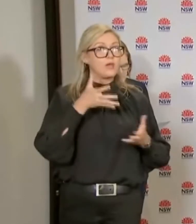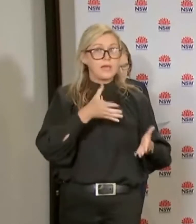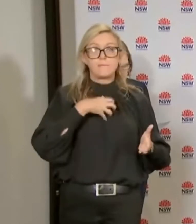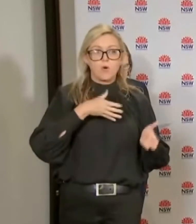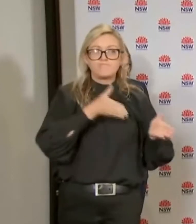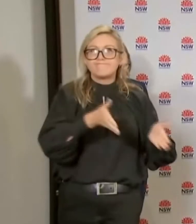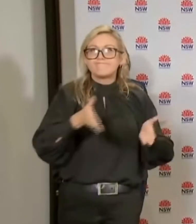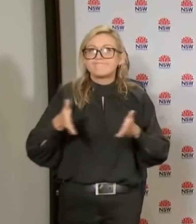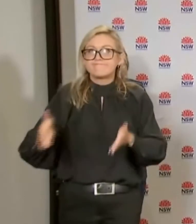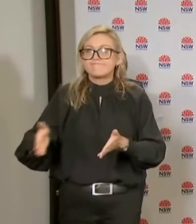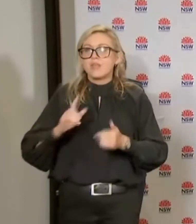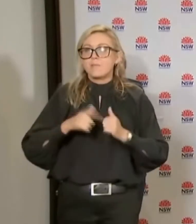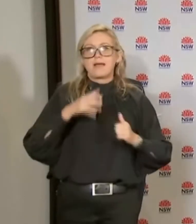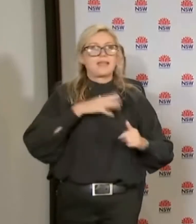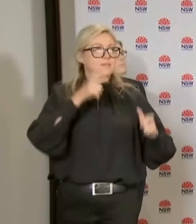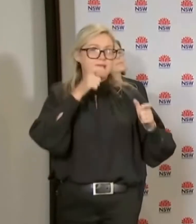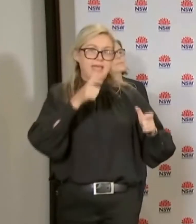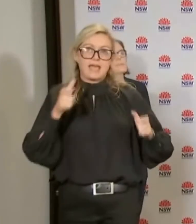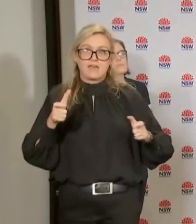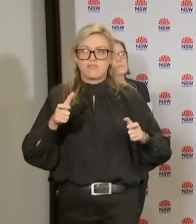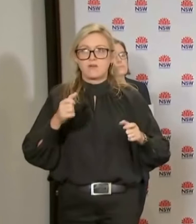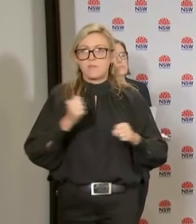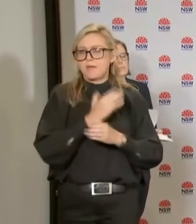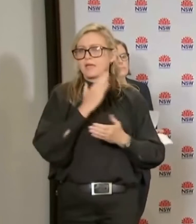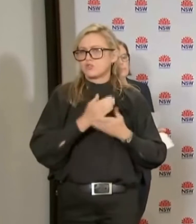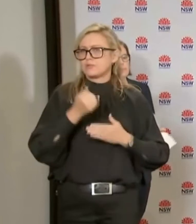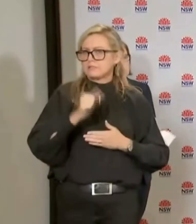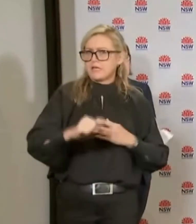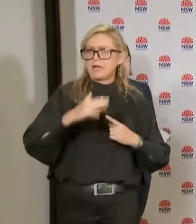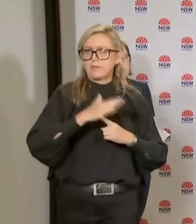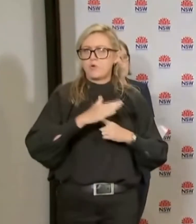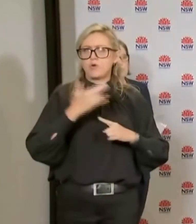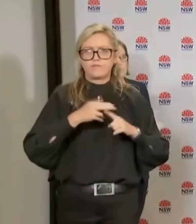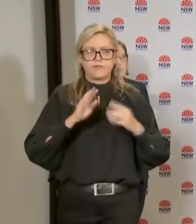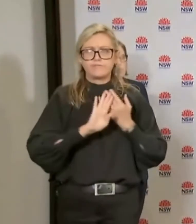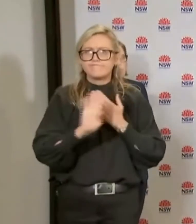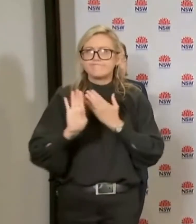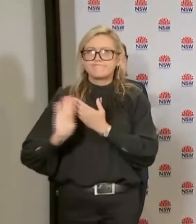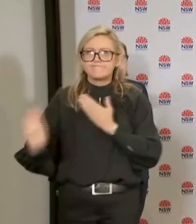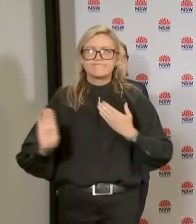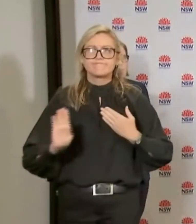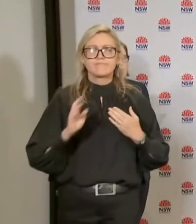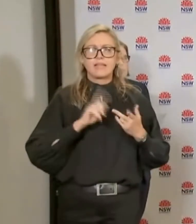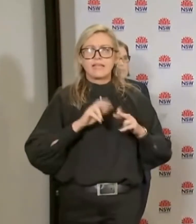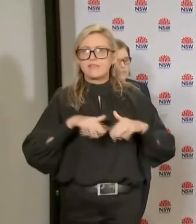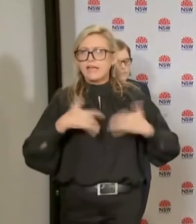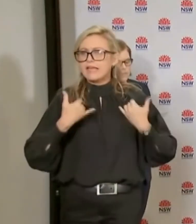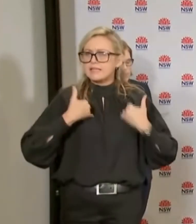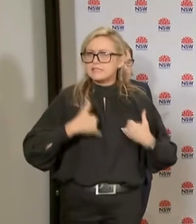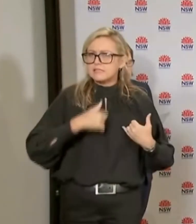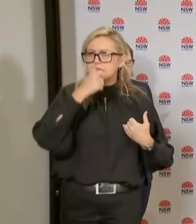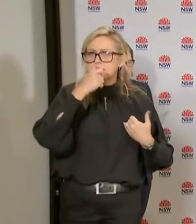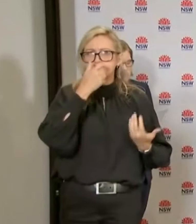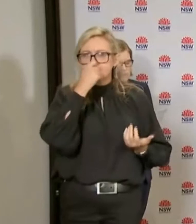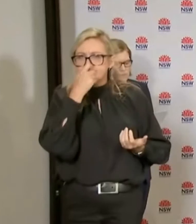before to make sure we're checking in when we go to venues, keeping our social distance, getting tested if we have the mildest of symptoms, and making